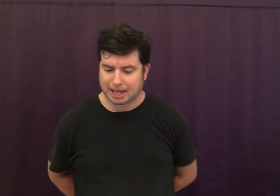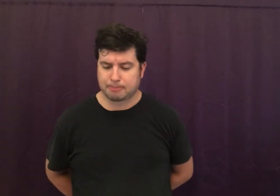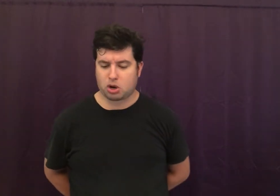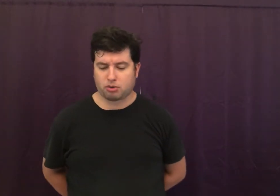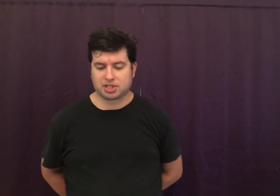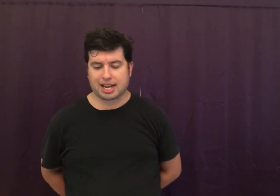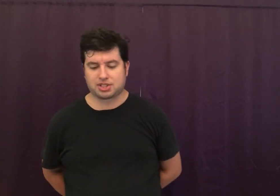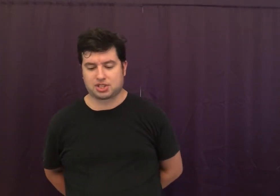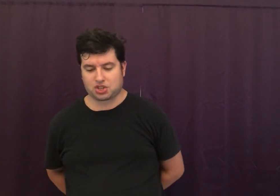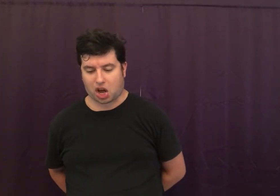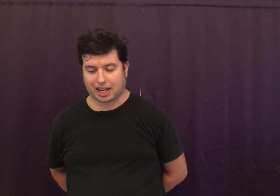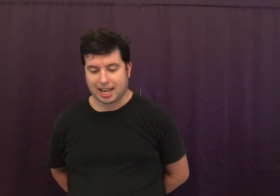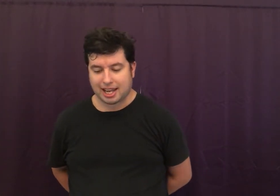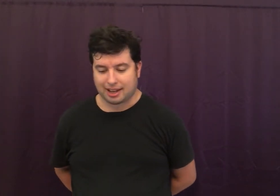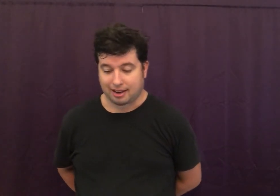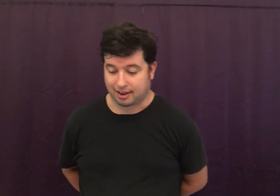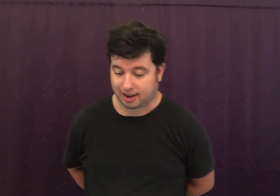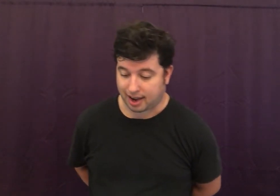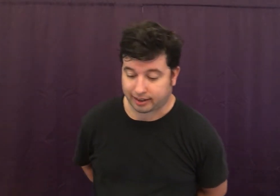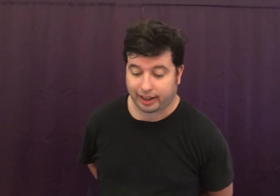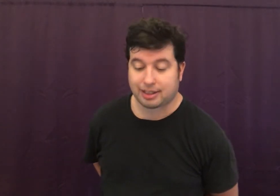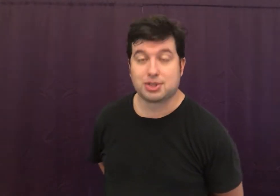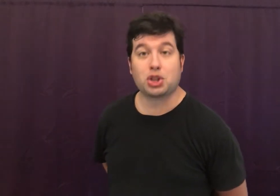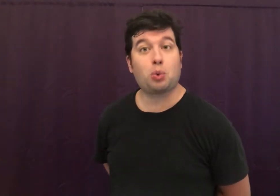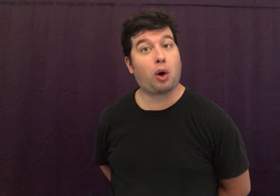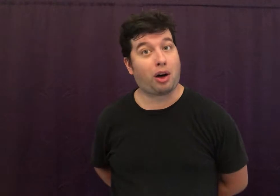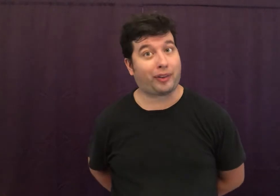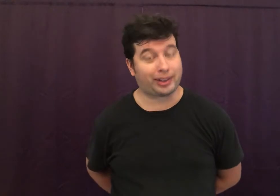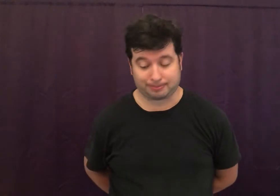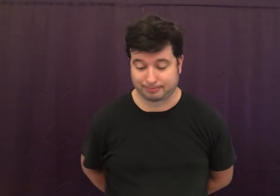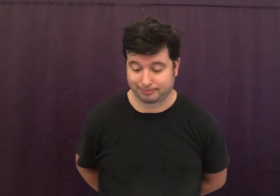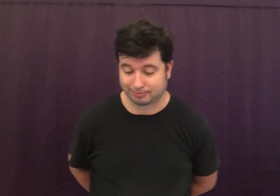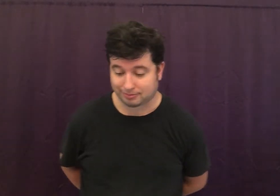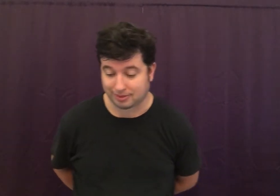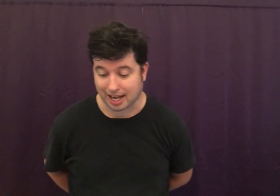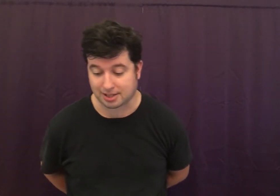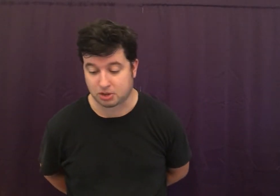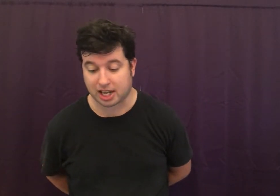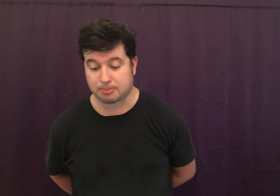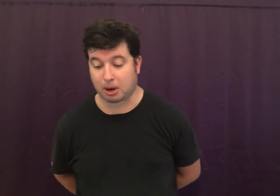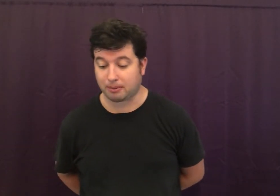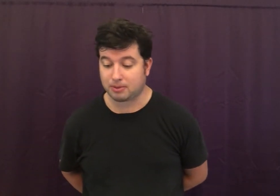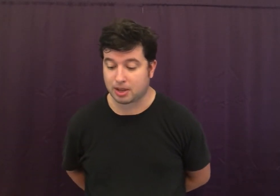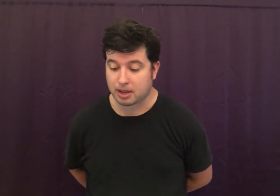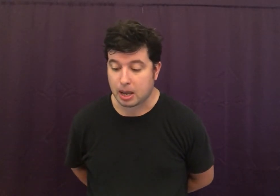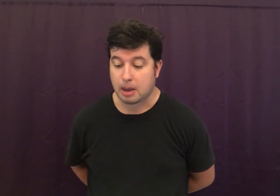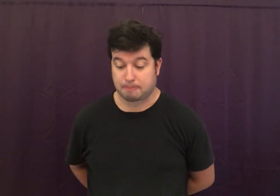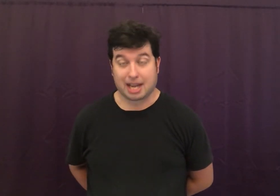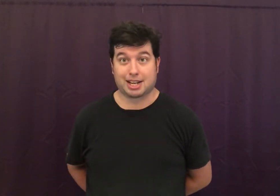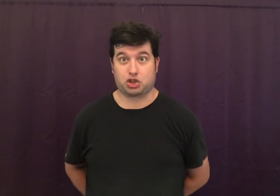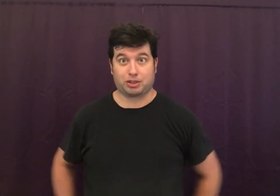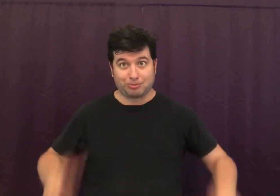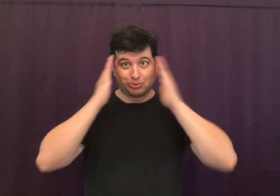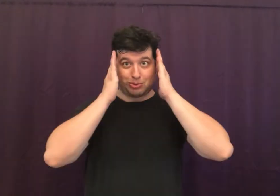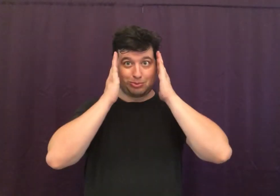up an oversized sock and hang it like this on the wall. That's Jack's part. Pay attention.